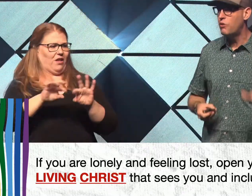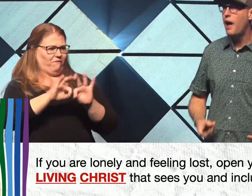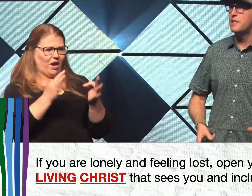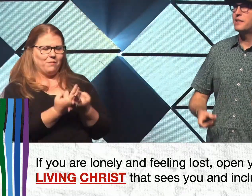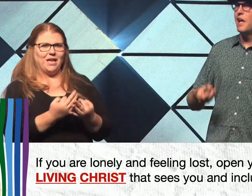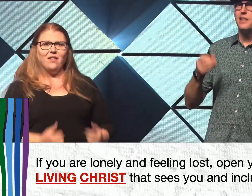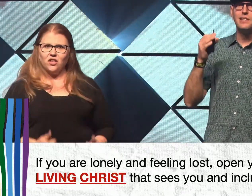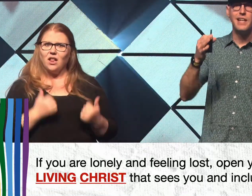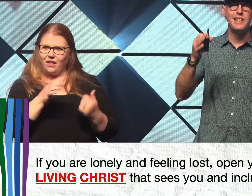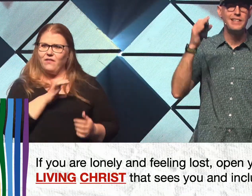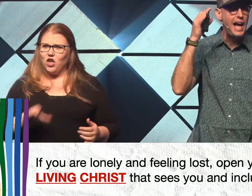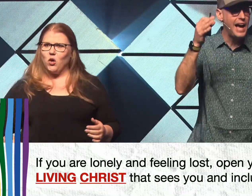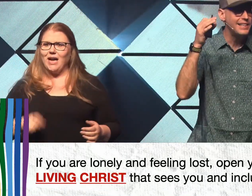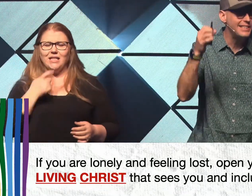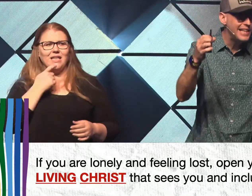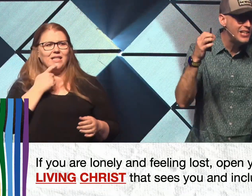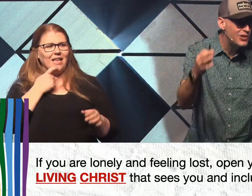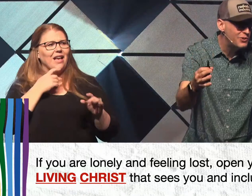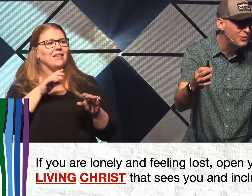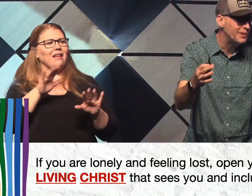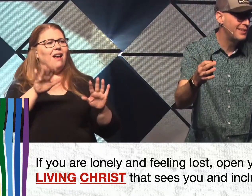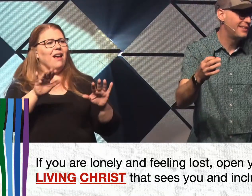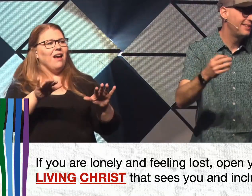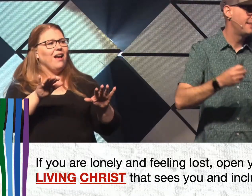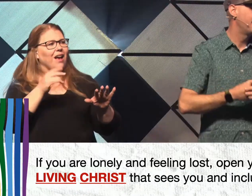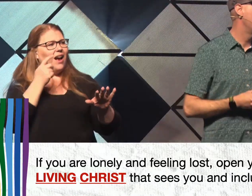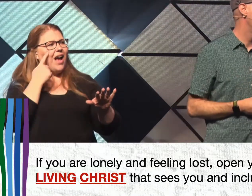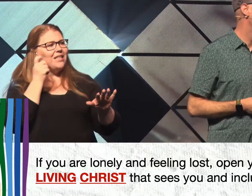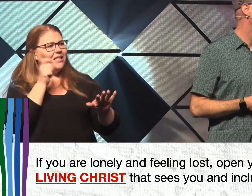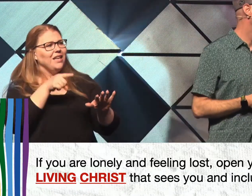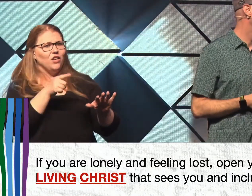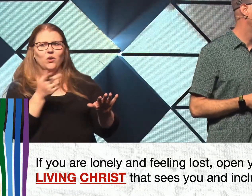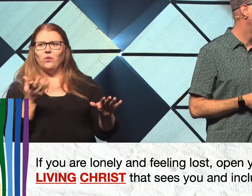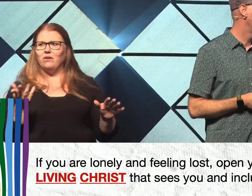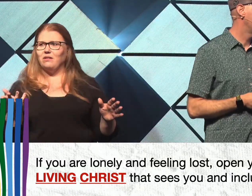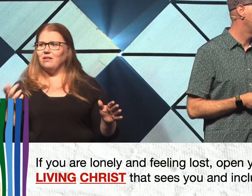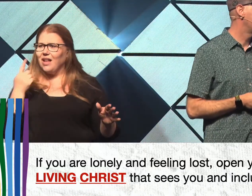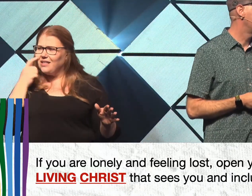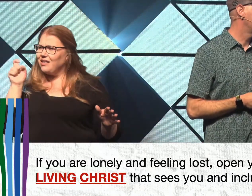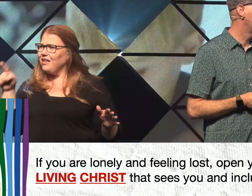living Christ that says, I see you.